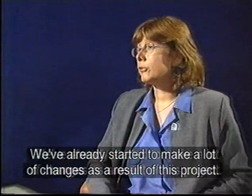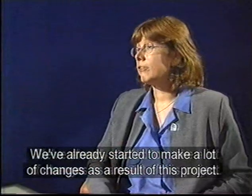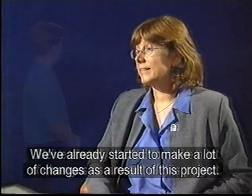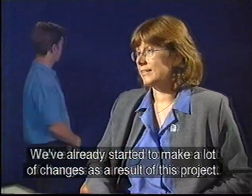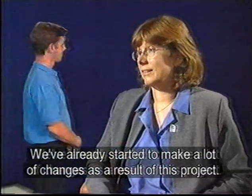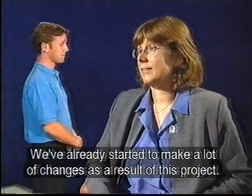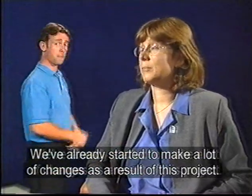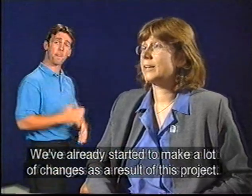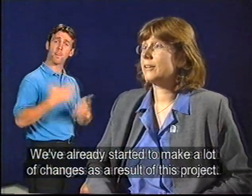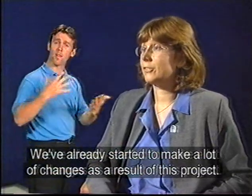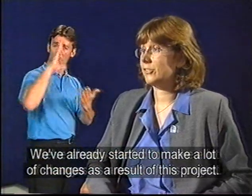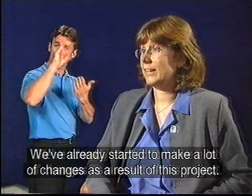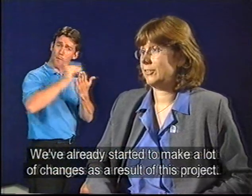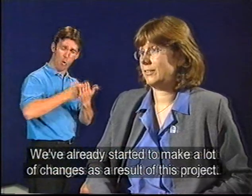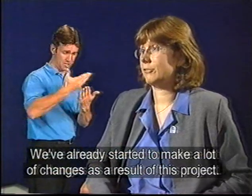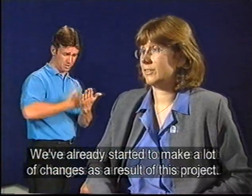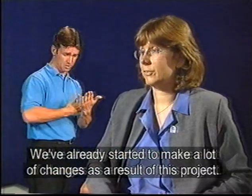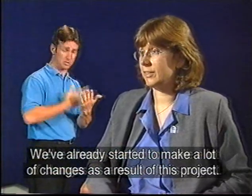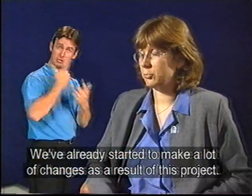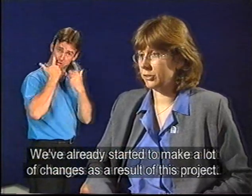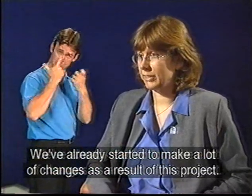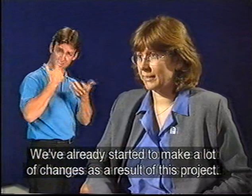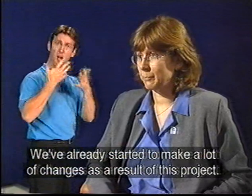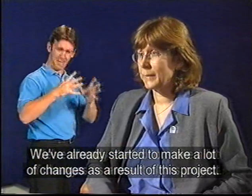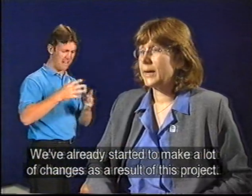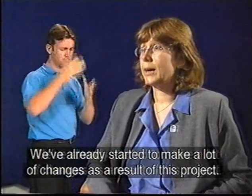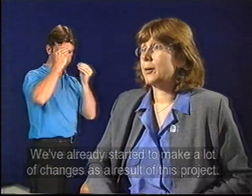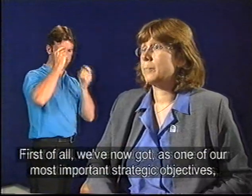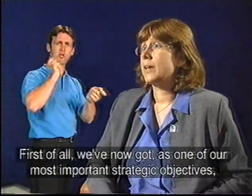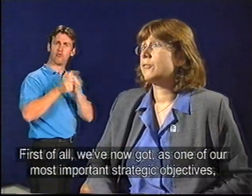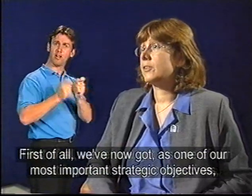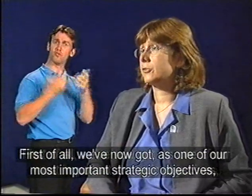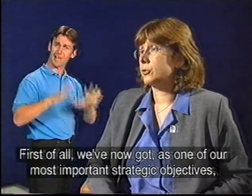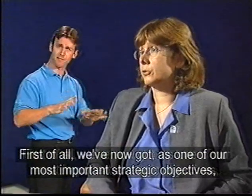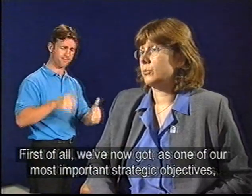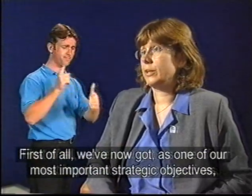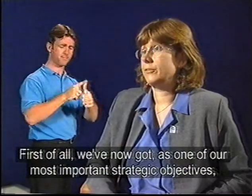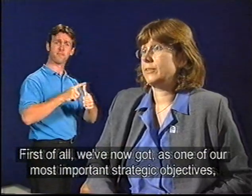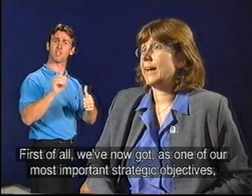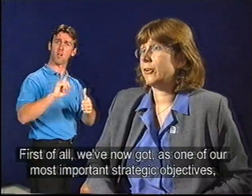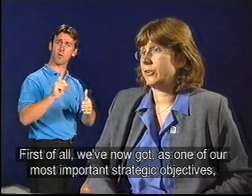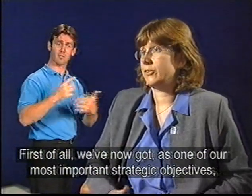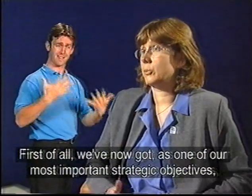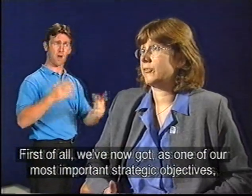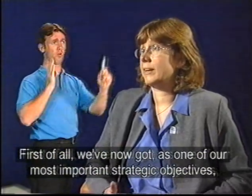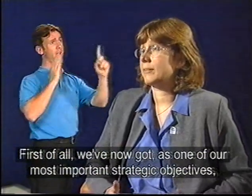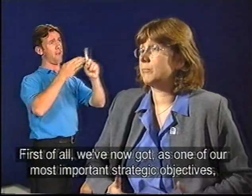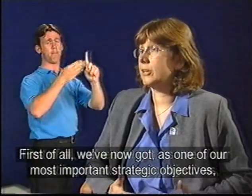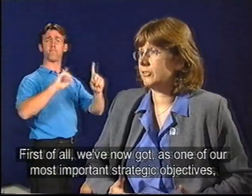already started to make a lot of changes as a result of this project. First of all, we've now got as one of our most